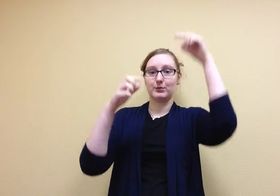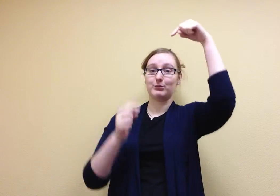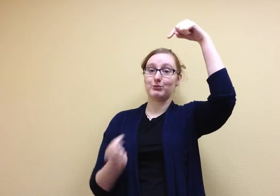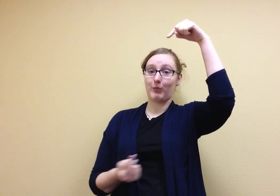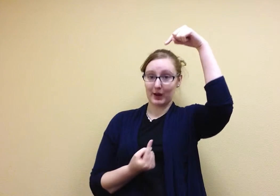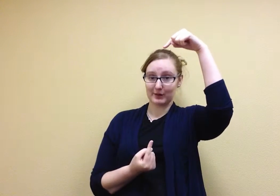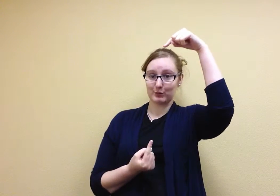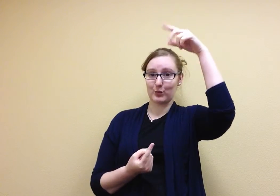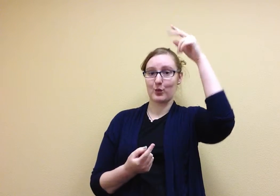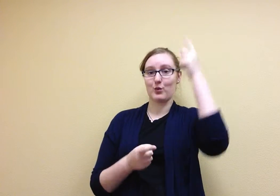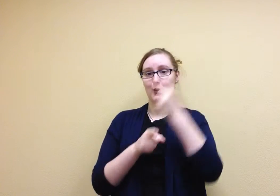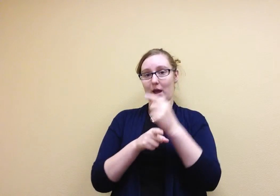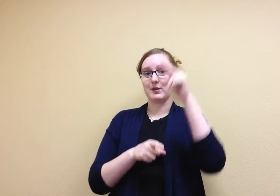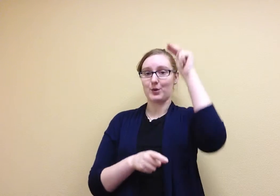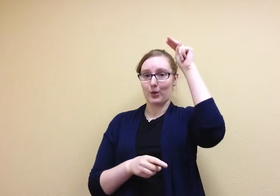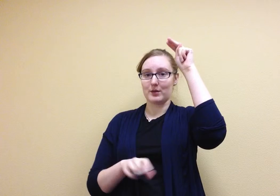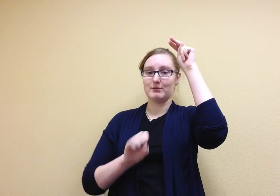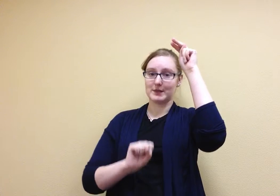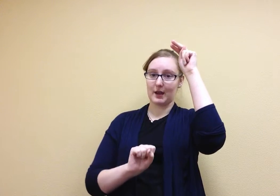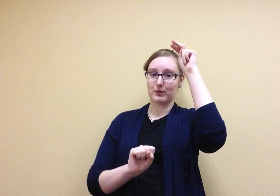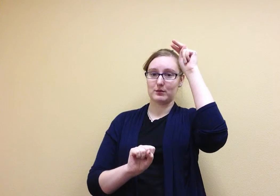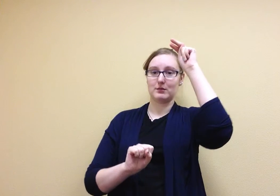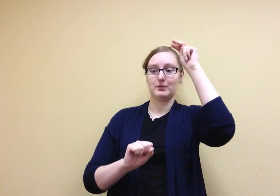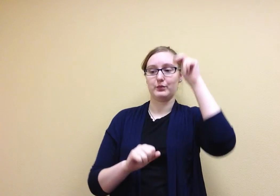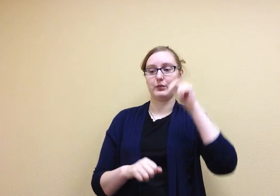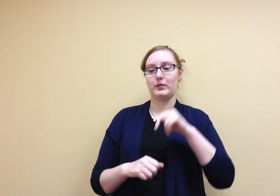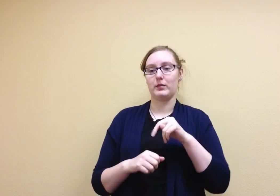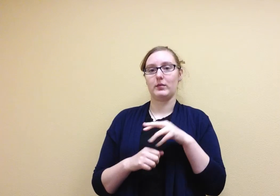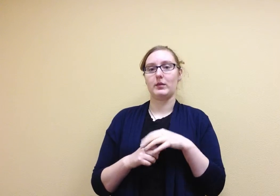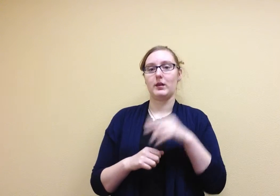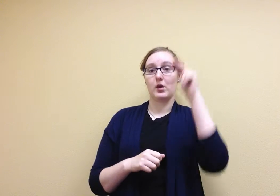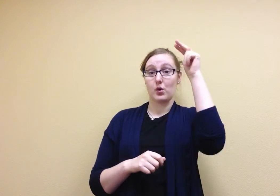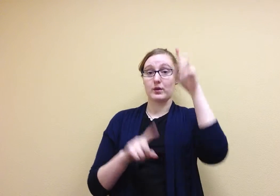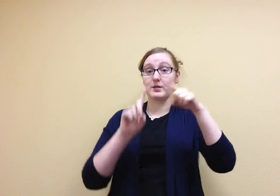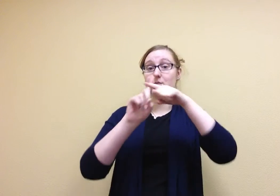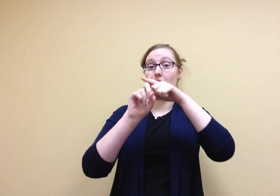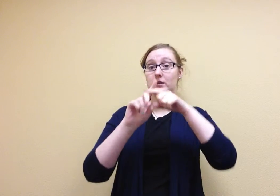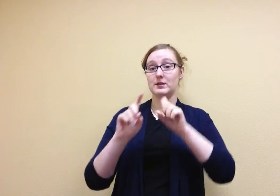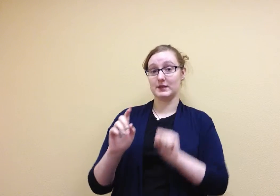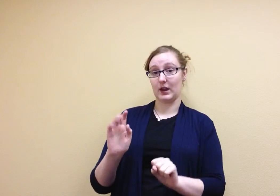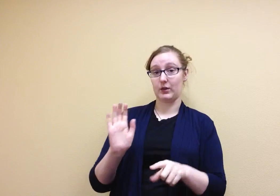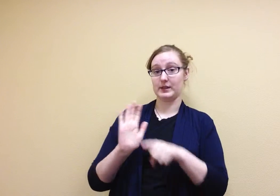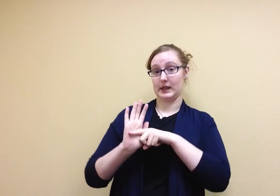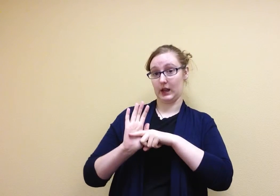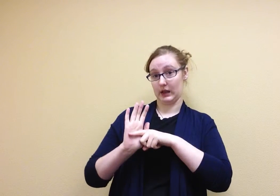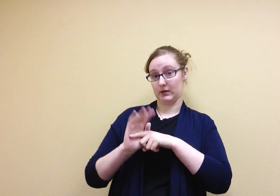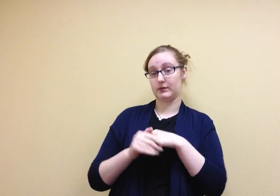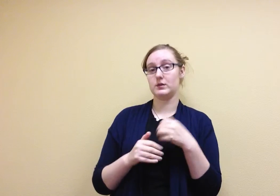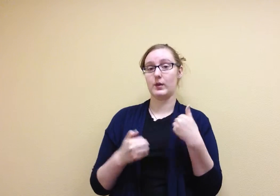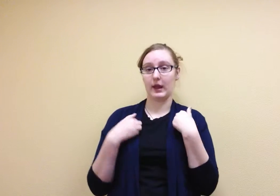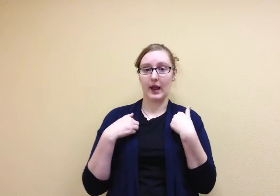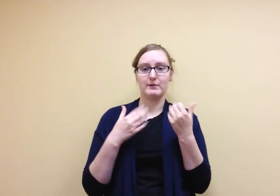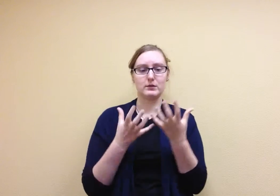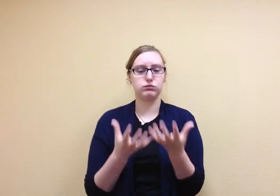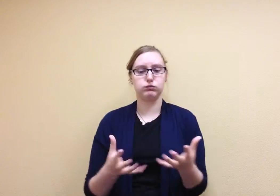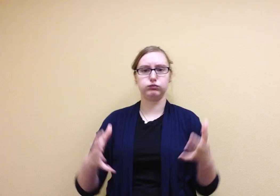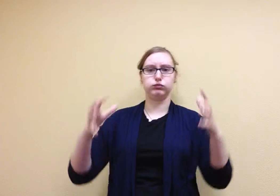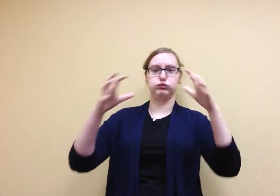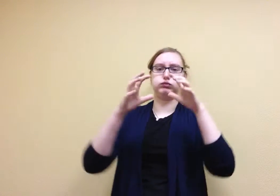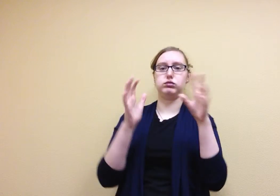and the bottom, the North Pole and the South Pole. North Pole's positive, South Pole's negative. So we have this big giant magnet. We have something